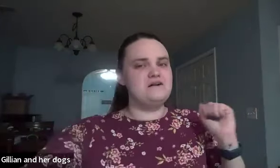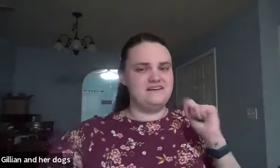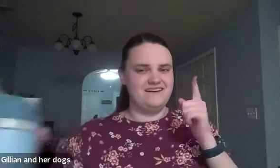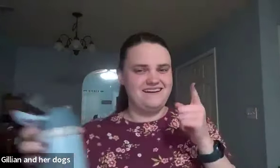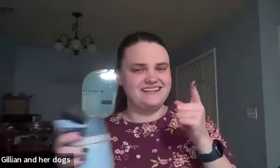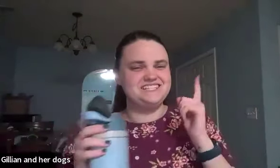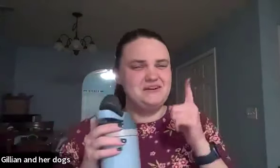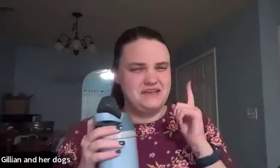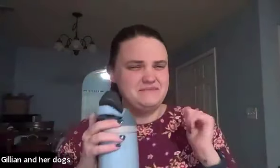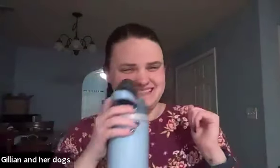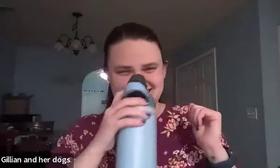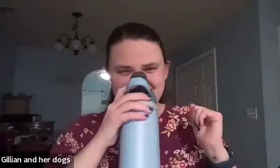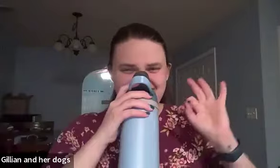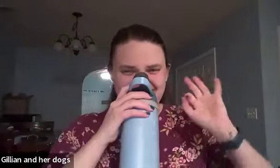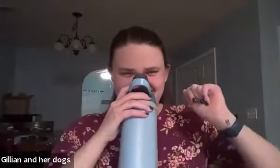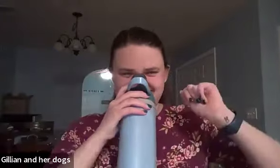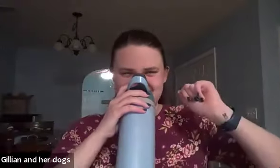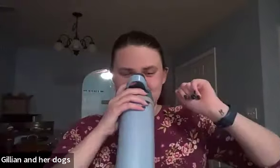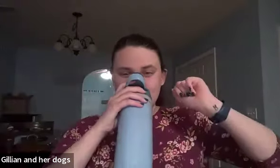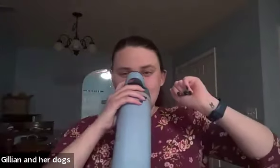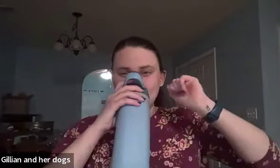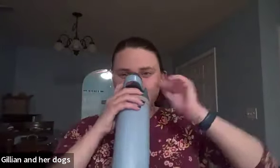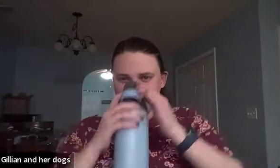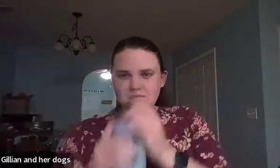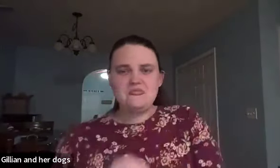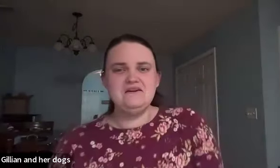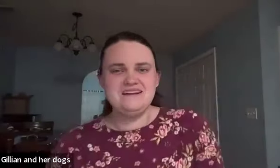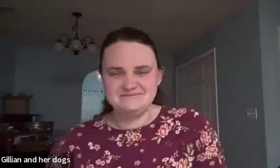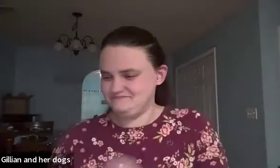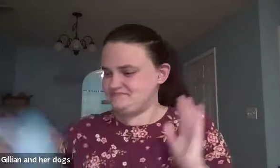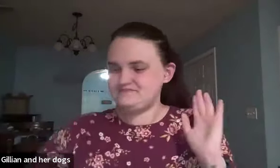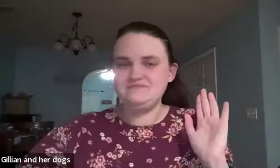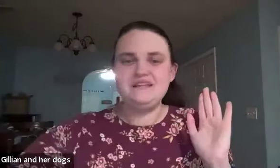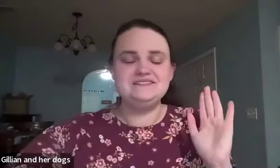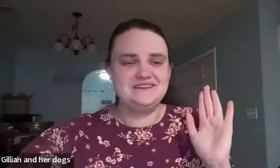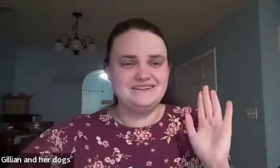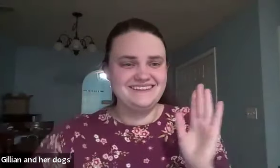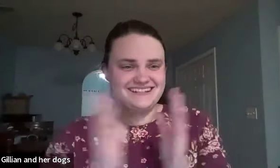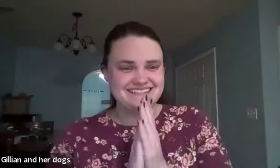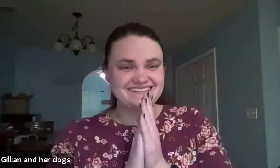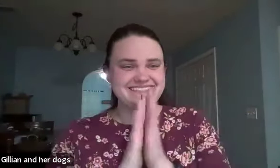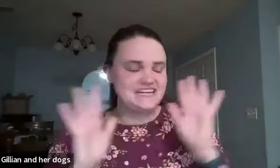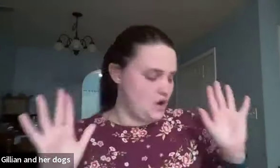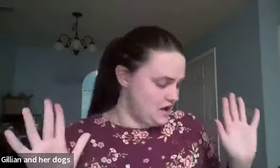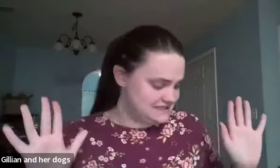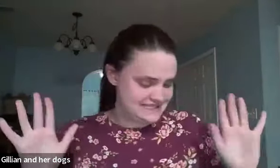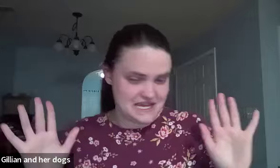Oh, gotcha. Okay, that makes sense. All right, awesome. Okay, so you guys all did